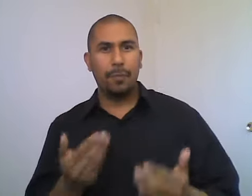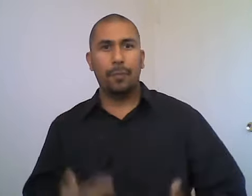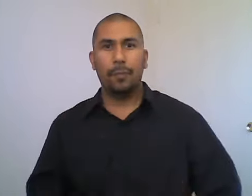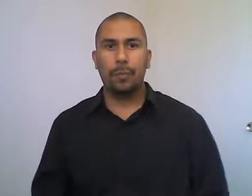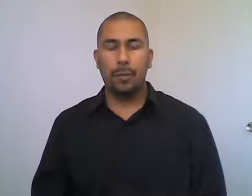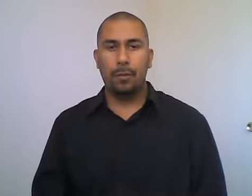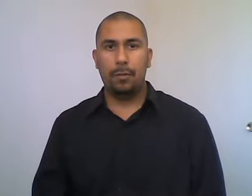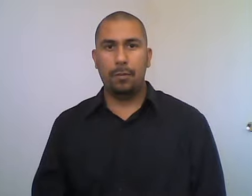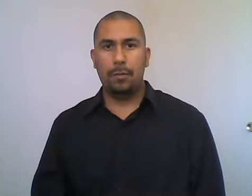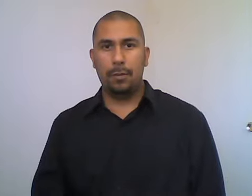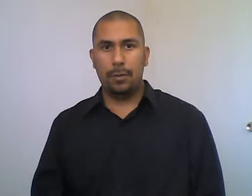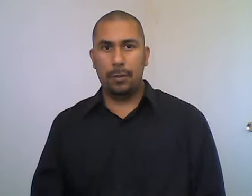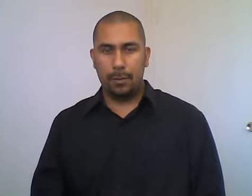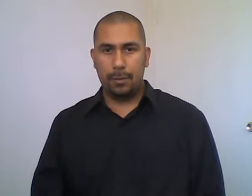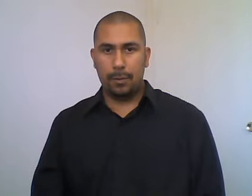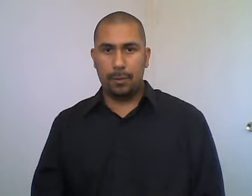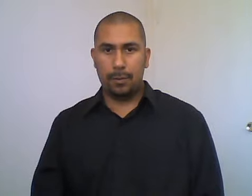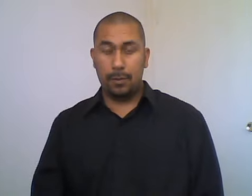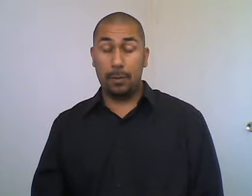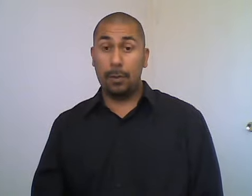That's the ideal condition.